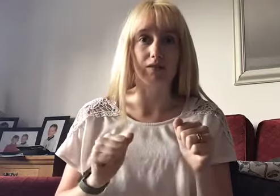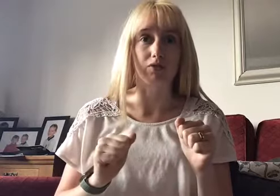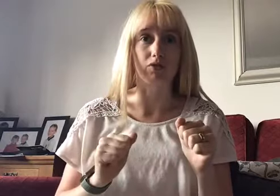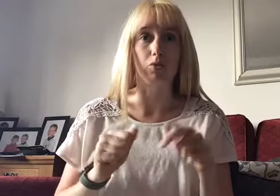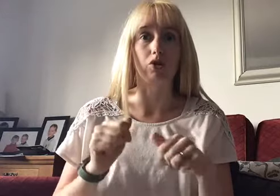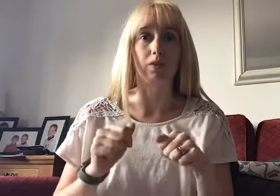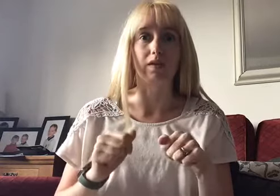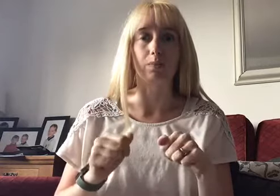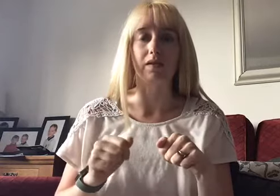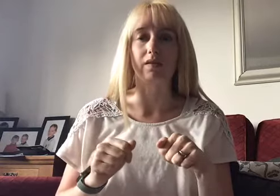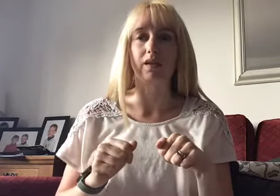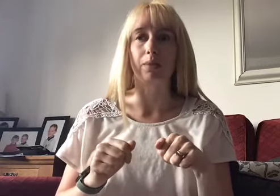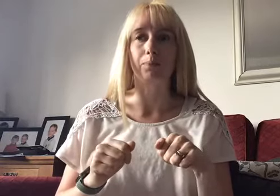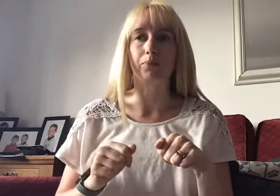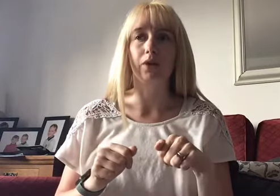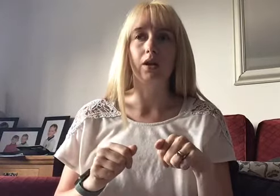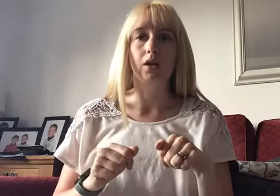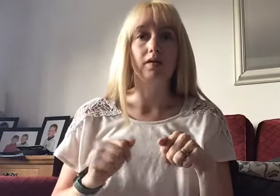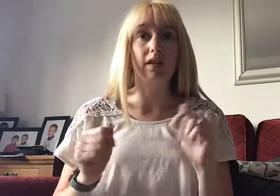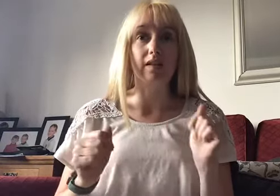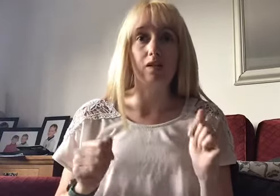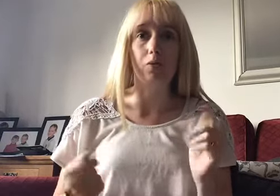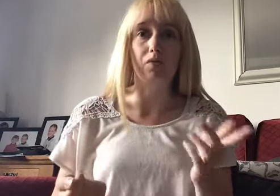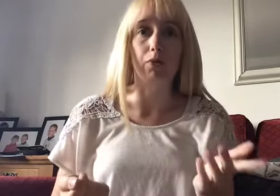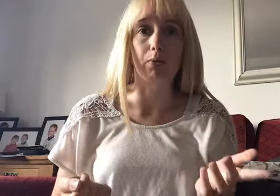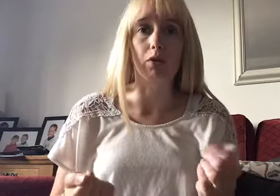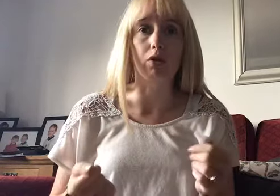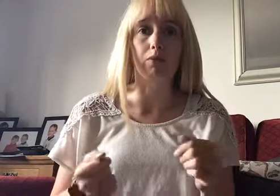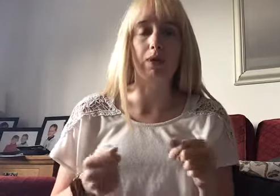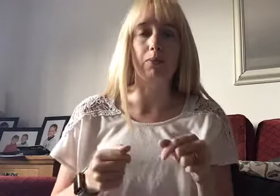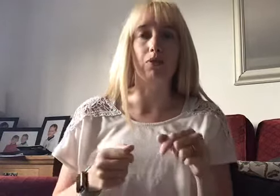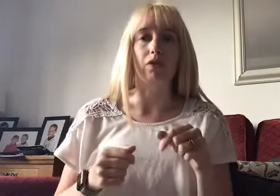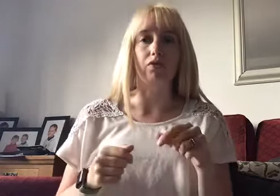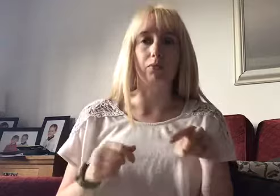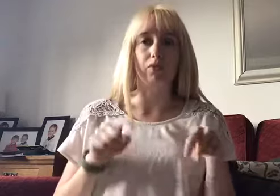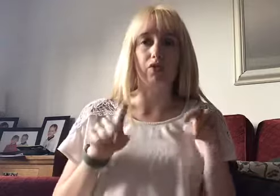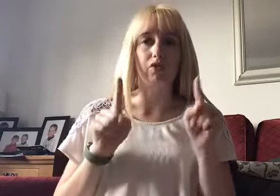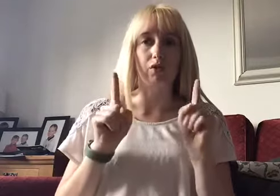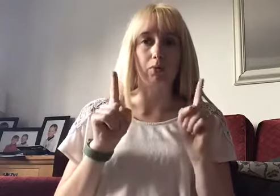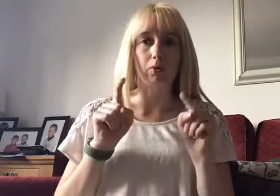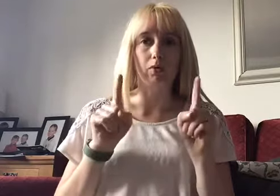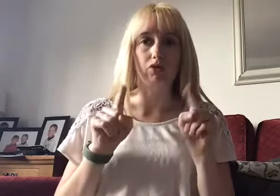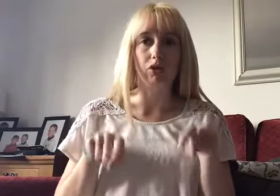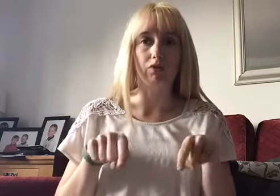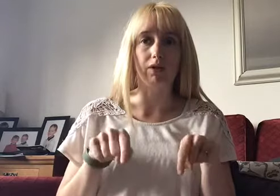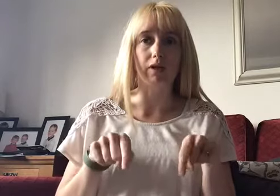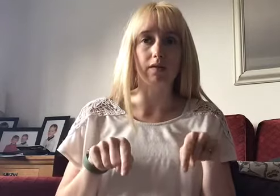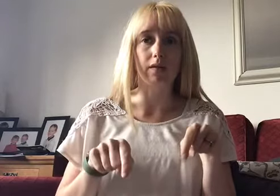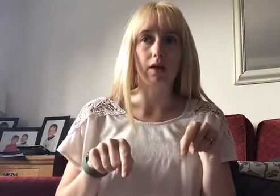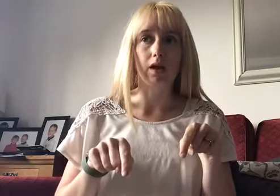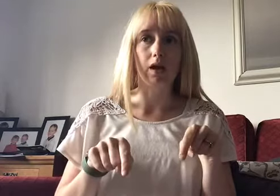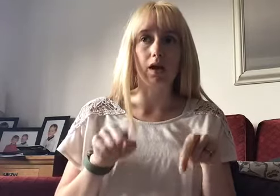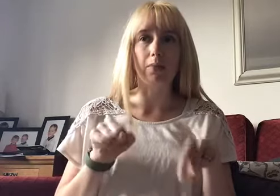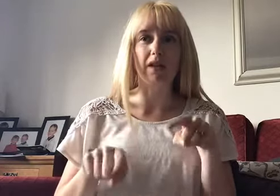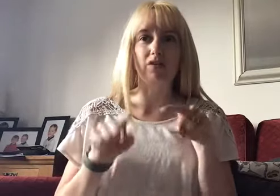to what you would expect to see. So let's start with football. A lot of people like football. So football, two little fingers, and then just sort